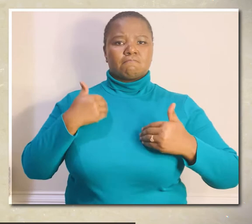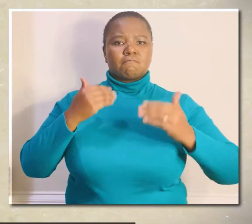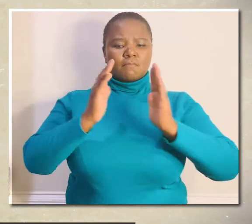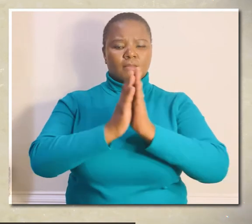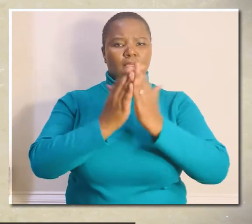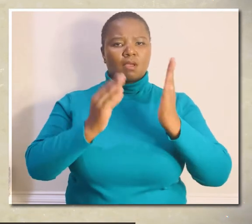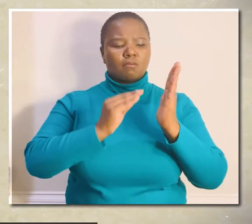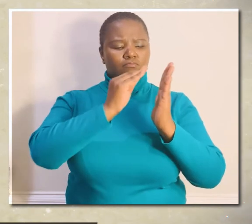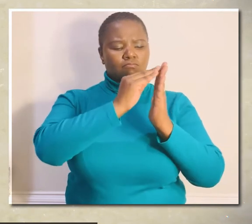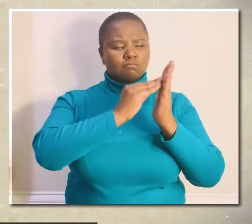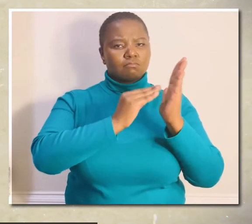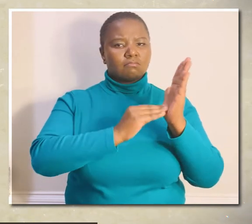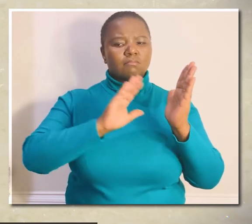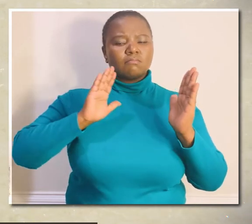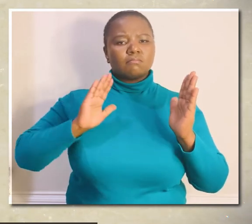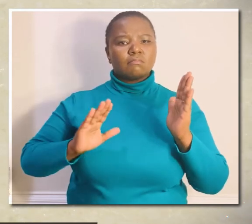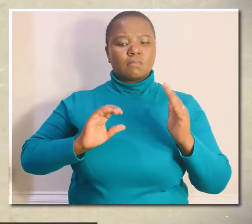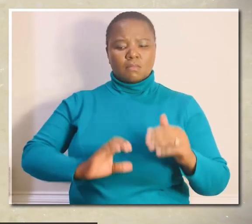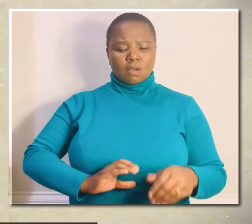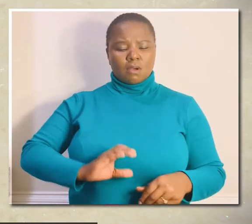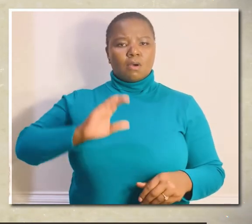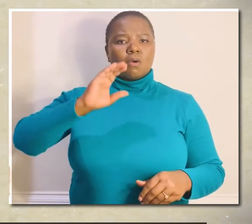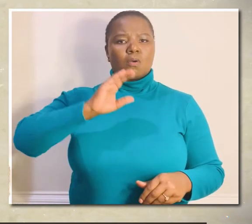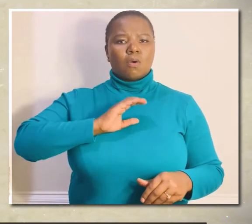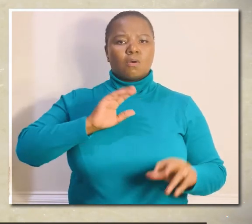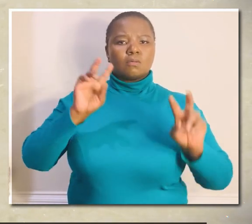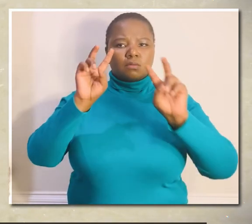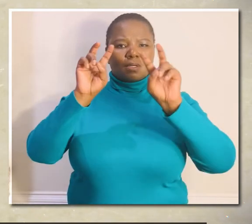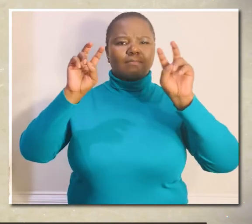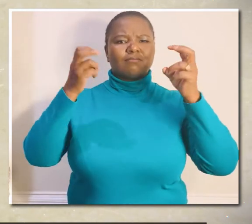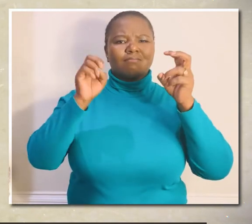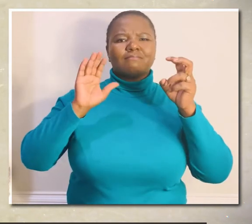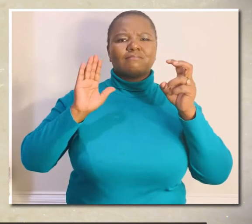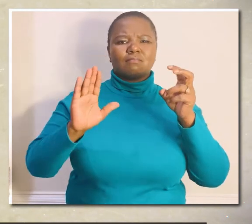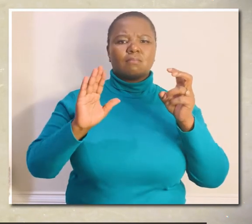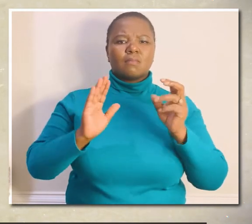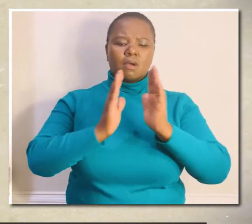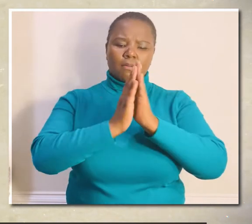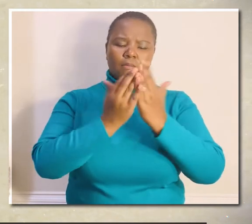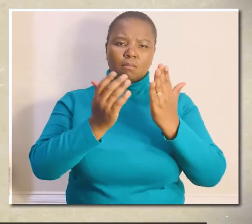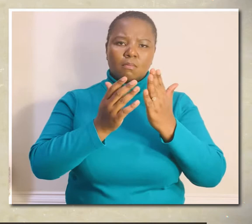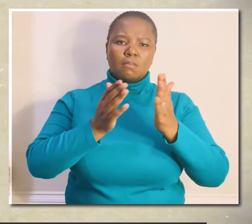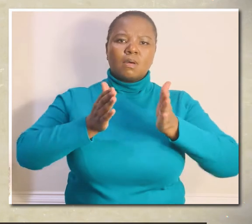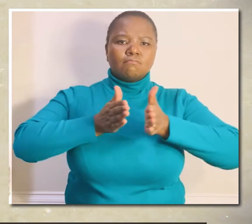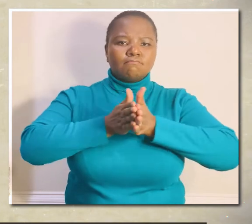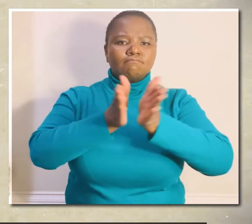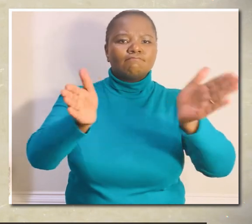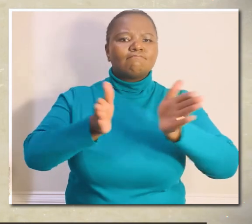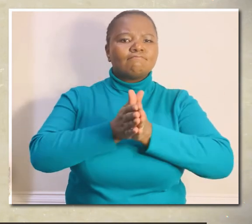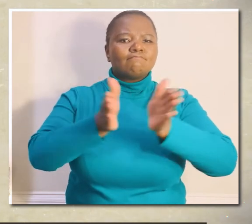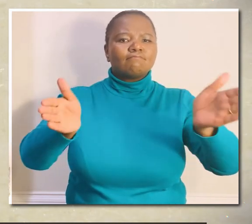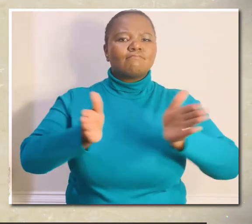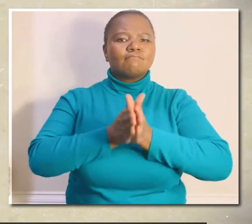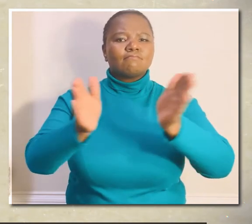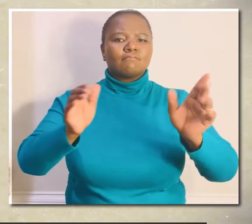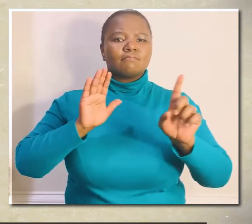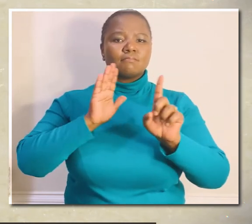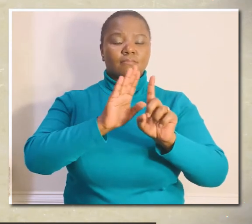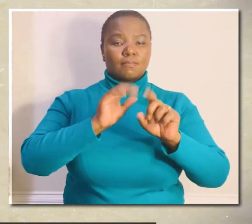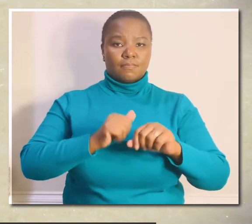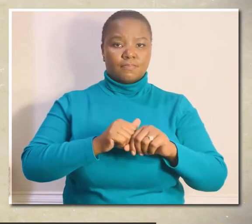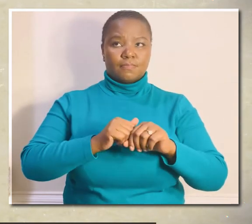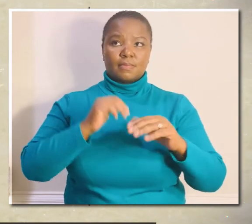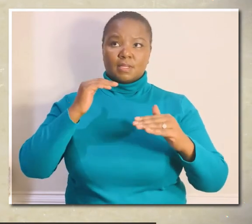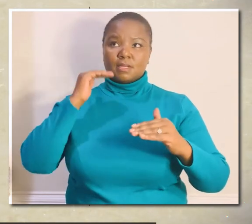write an ethnography of coders. I didn't call them that at the time. I wanted to write an ethnography of adults who were